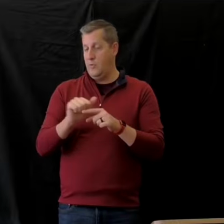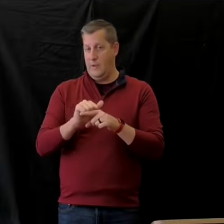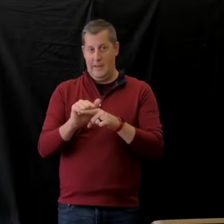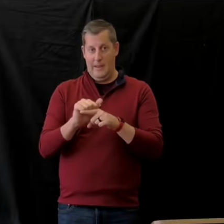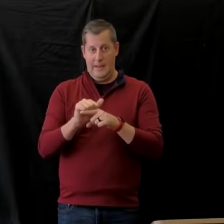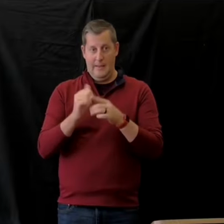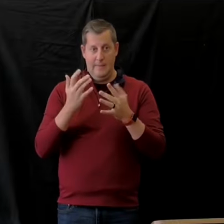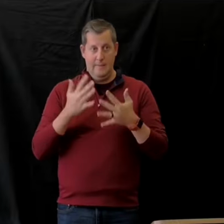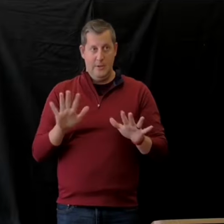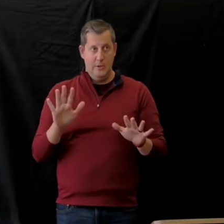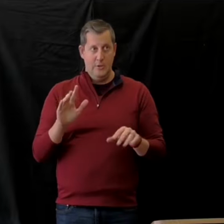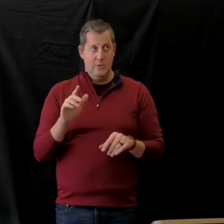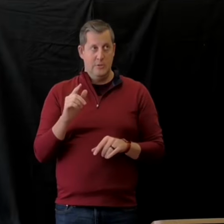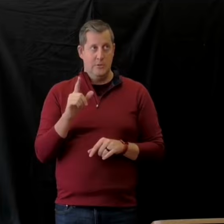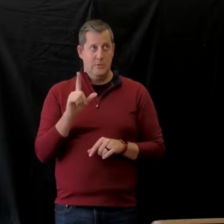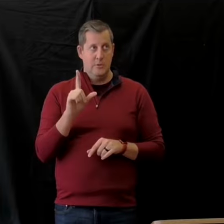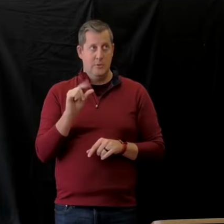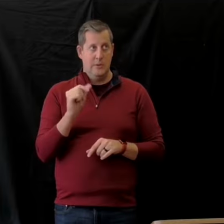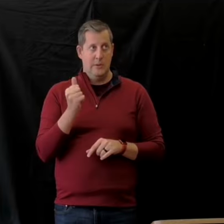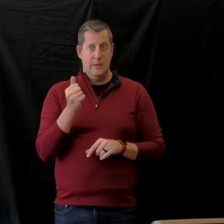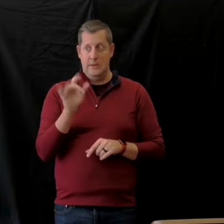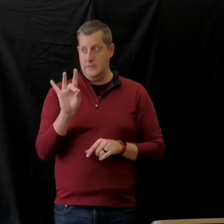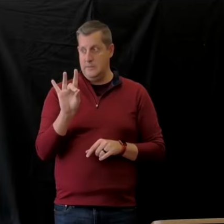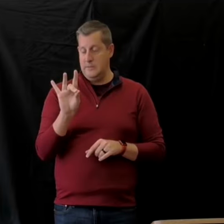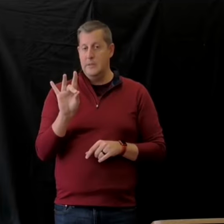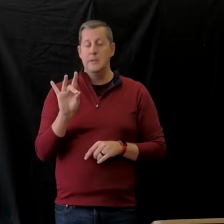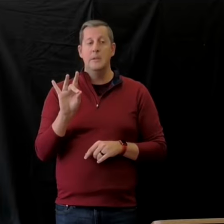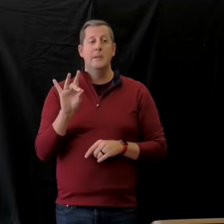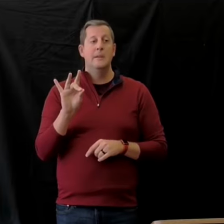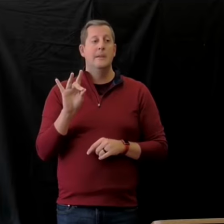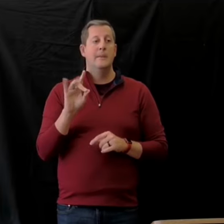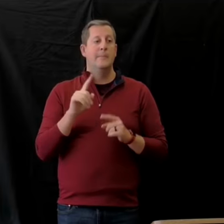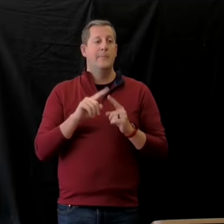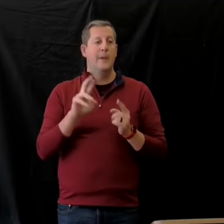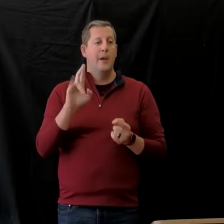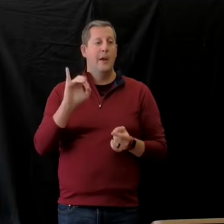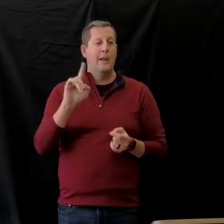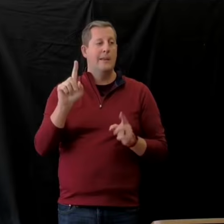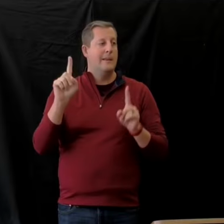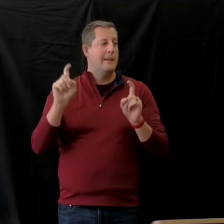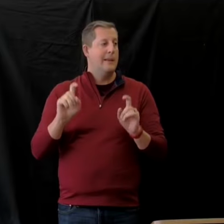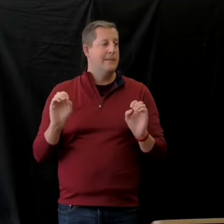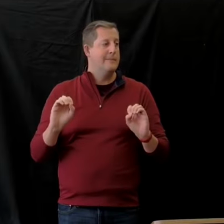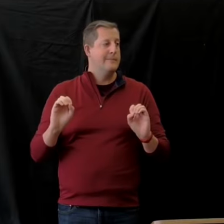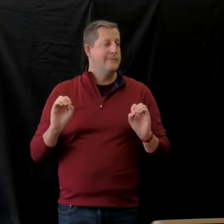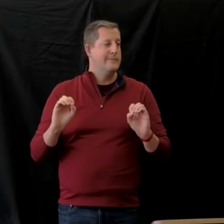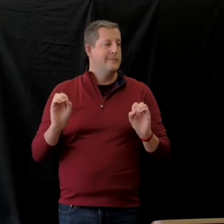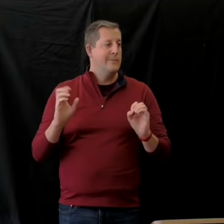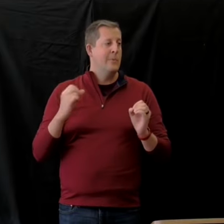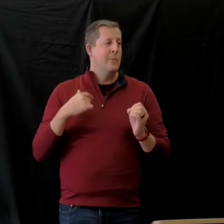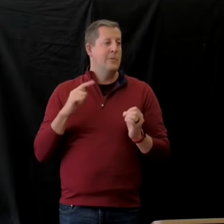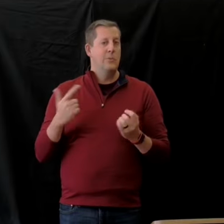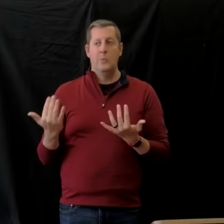I was really excited to learn about it. So once I was done with my 40 hours in 2018,